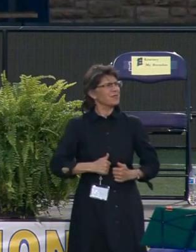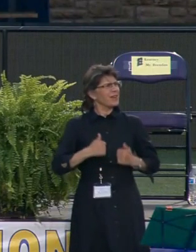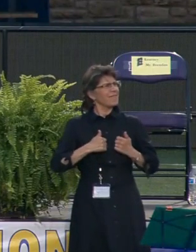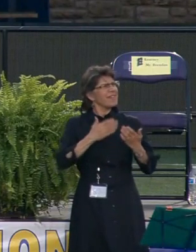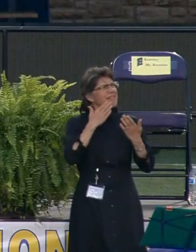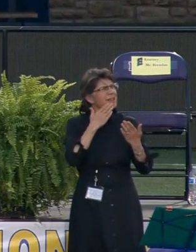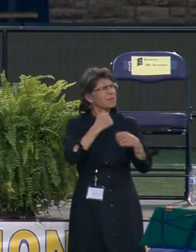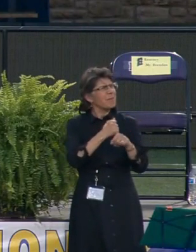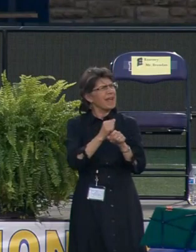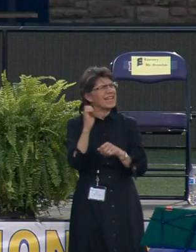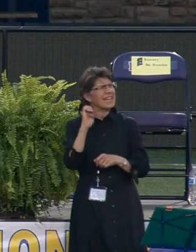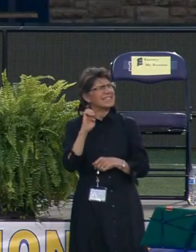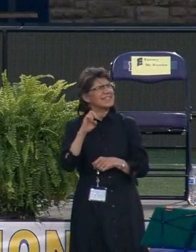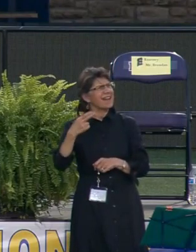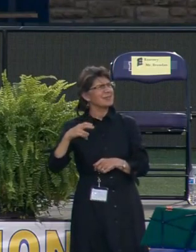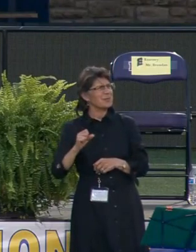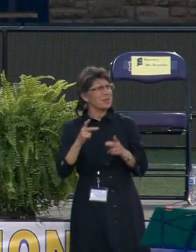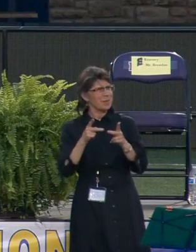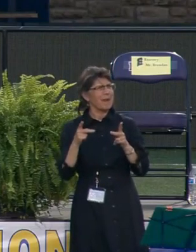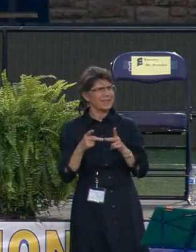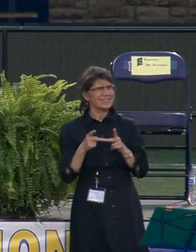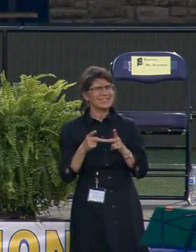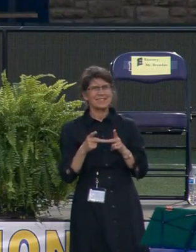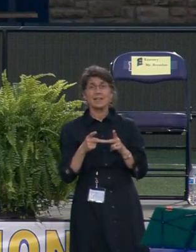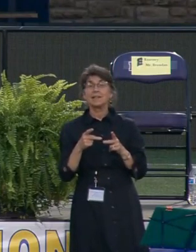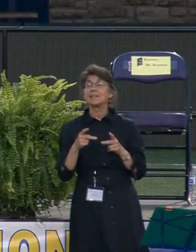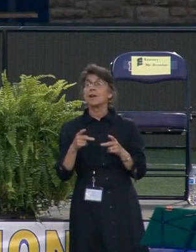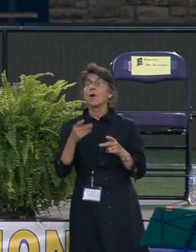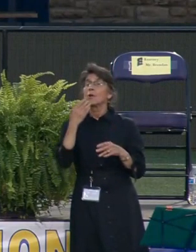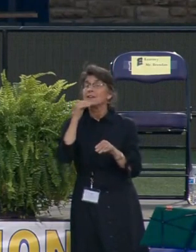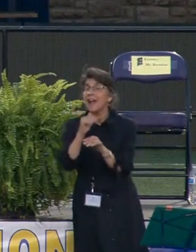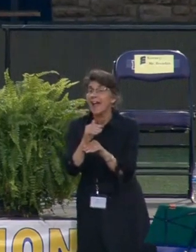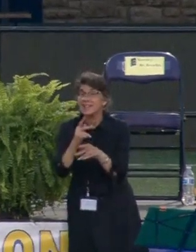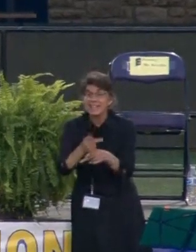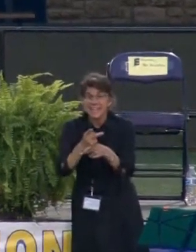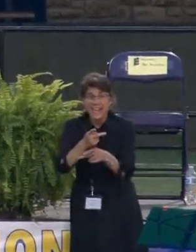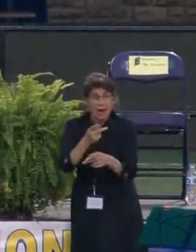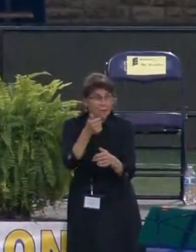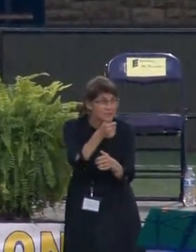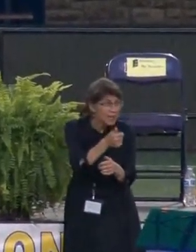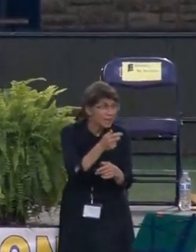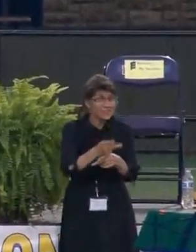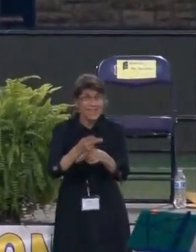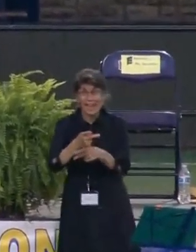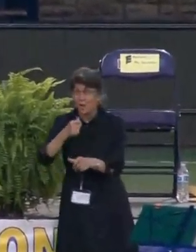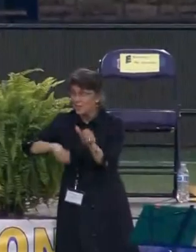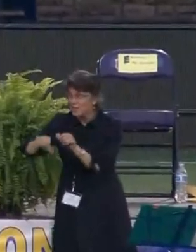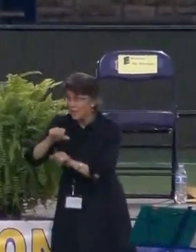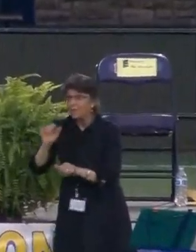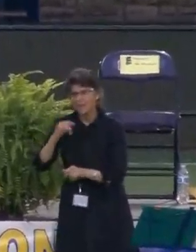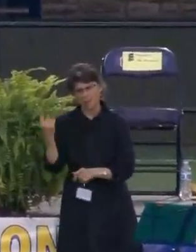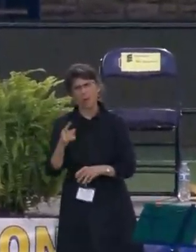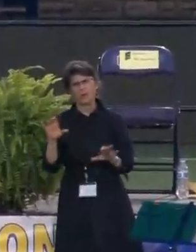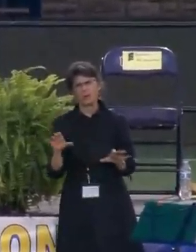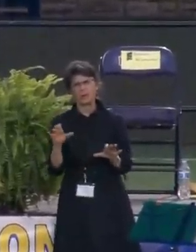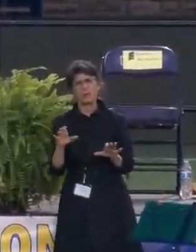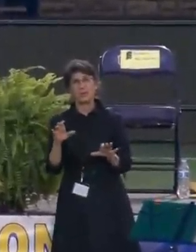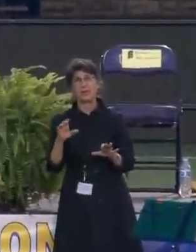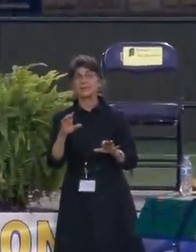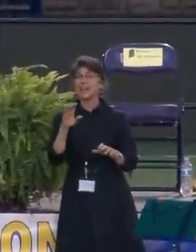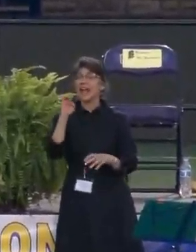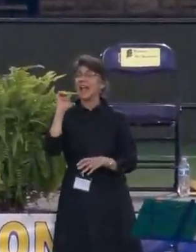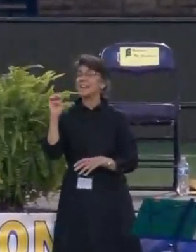is. Have a great night, everybody. Take care of yourselves. Take care of each other like you always do. And East High staff and student band, go